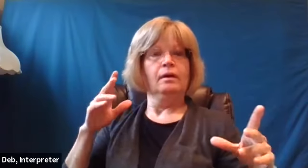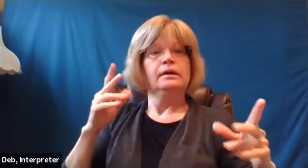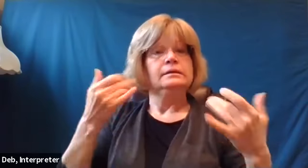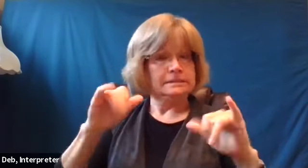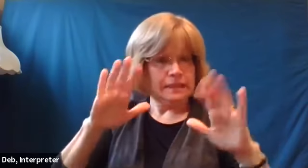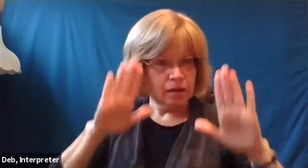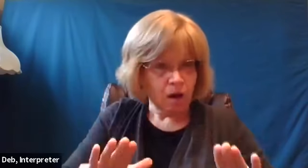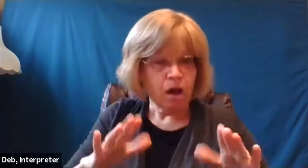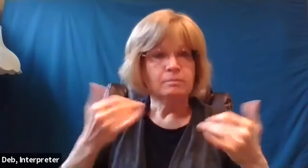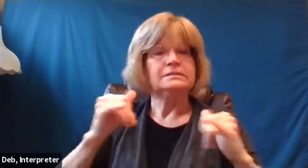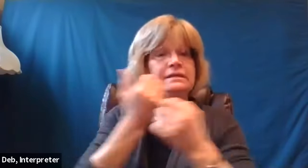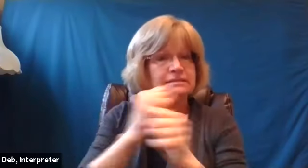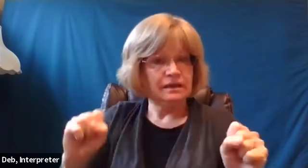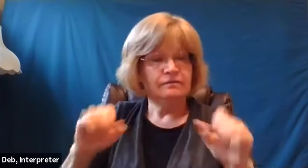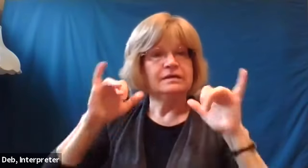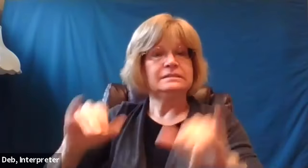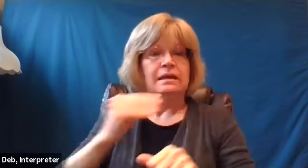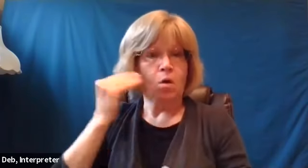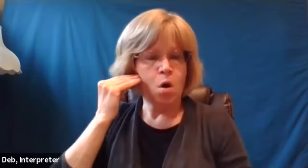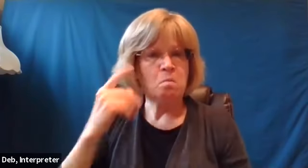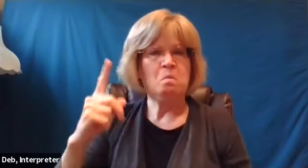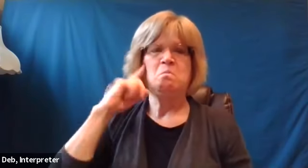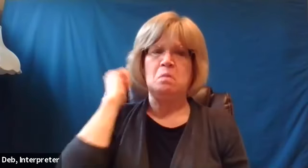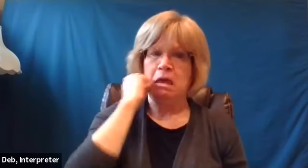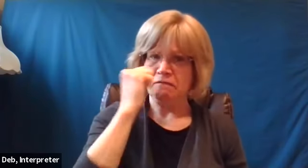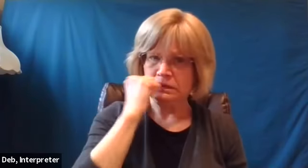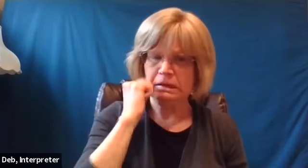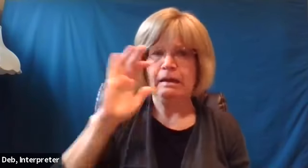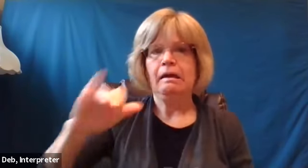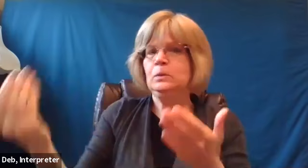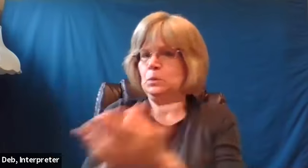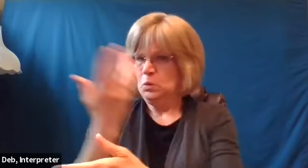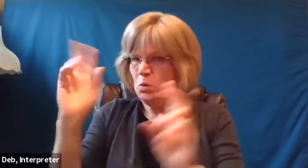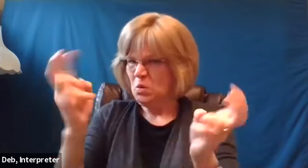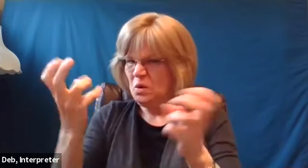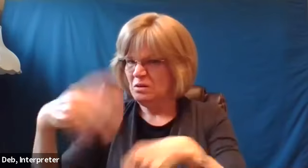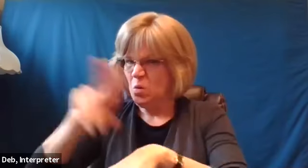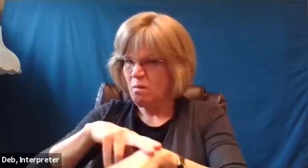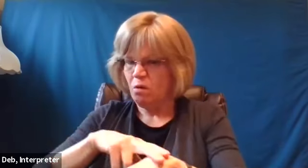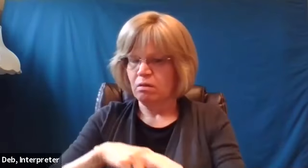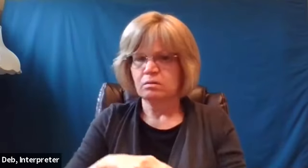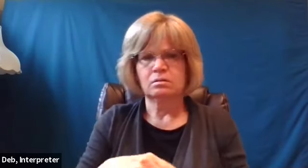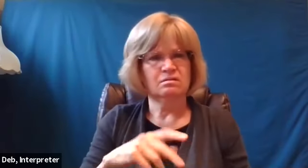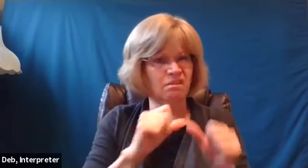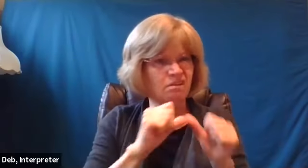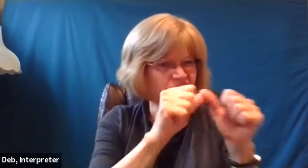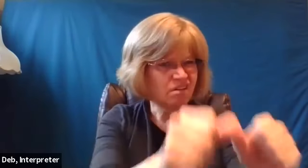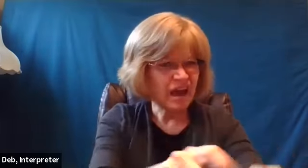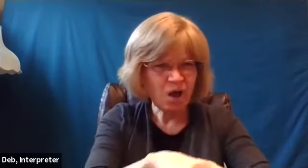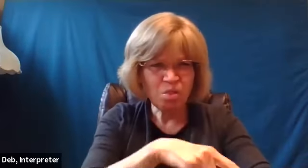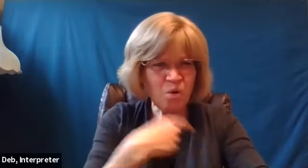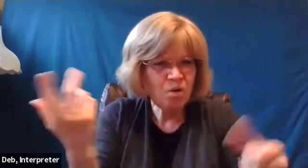stay safe, stay home, were a daily reminder of our new normal. How long will this last was my question.